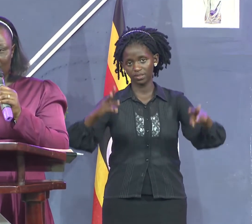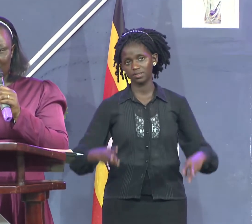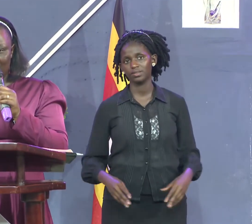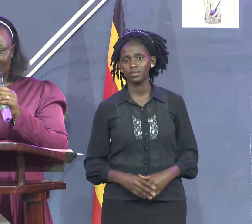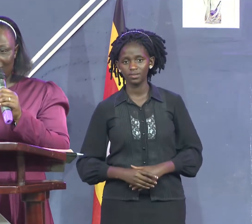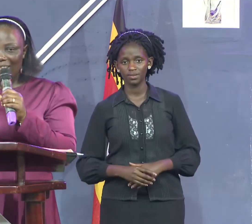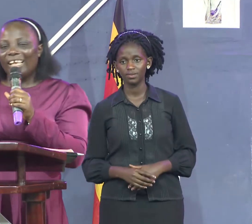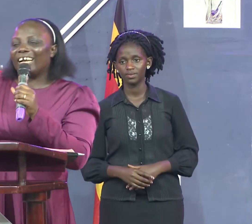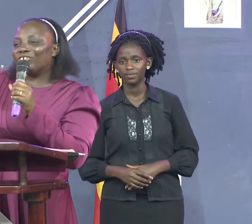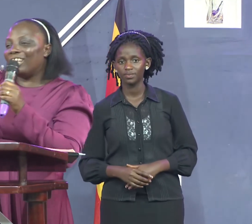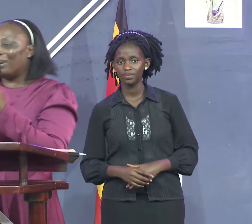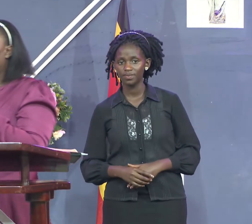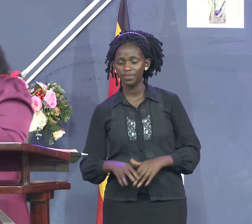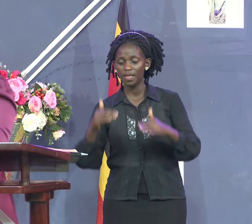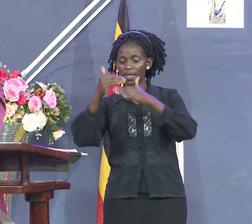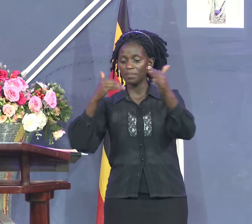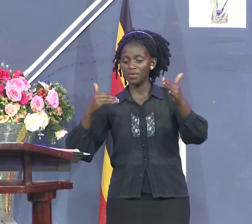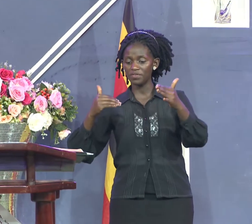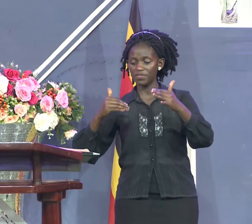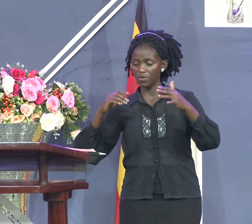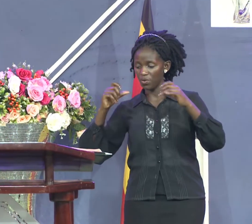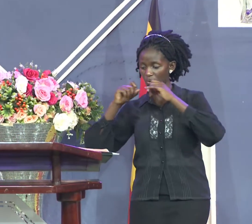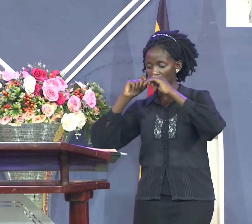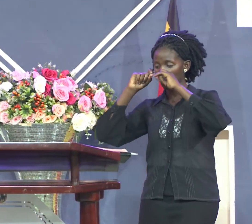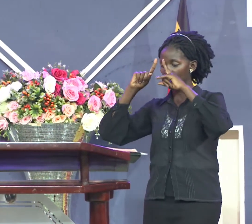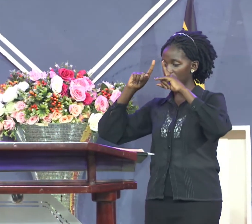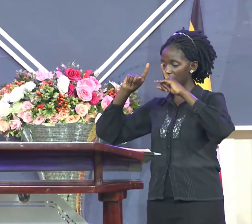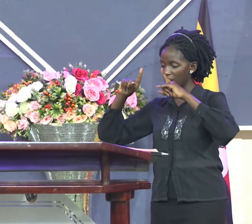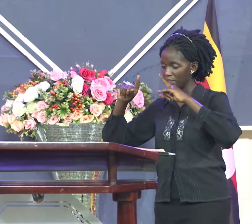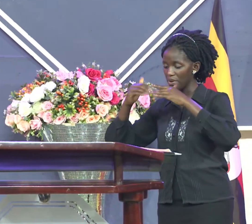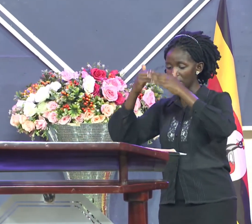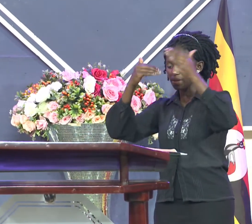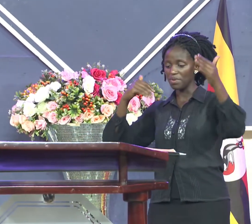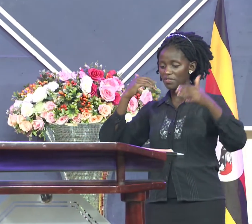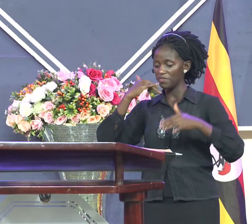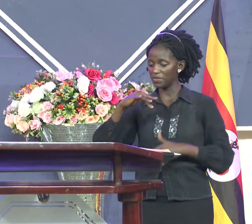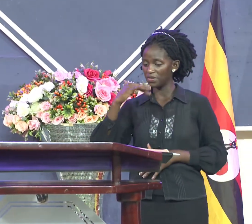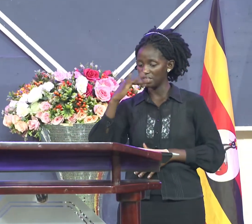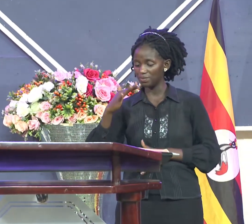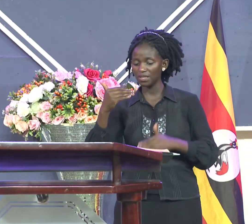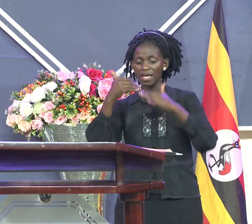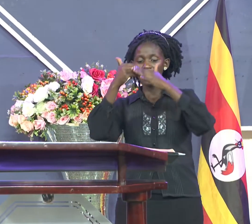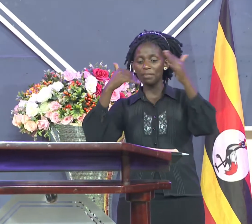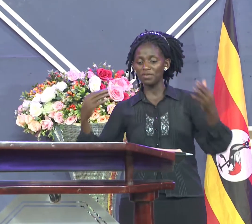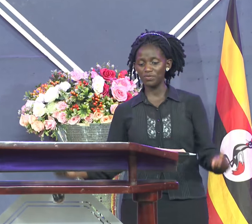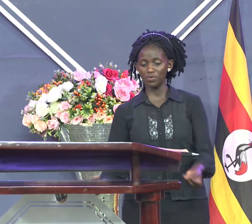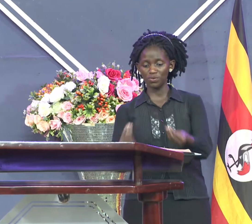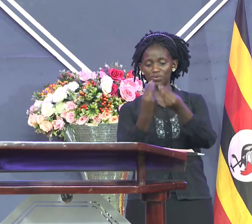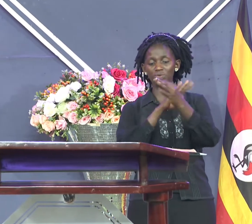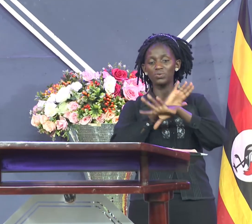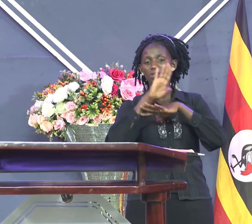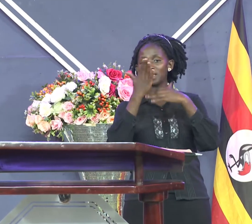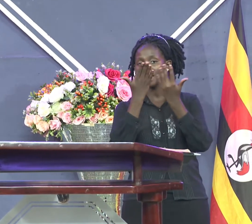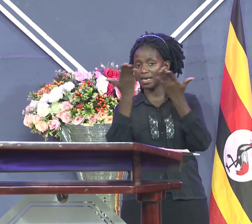your ways. Nga tonnaba kuzuukuka, nga tonnaba kwogera, nga tonnaba kukola kintu